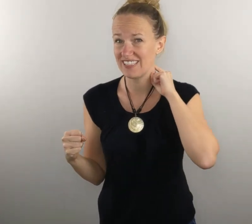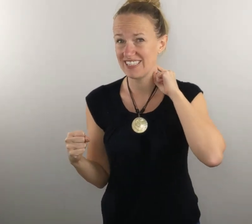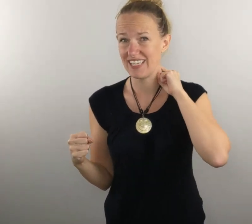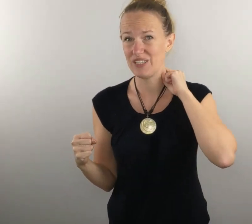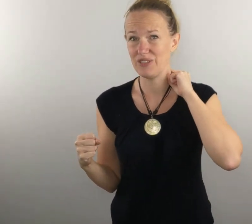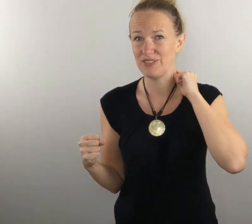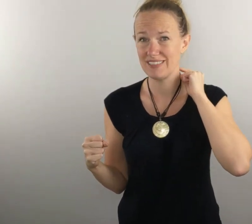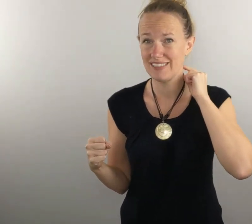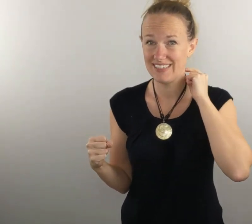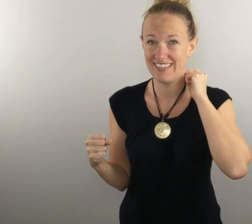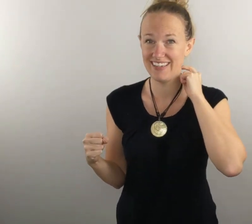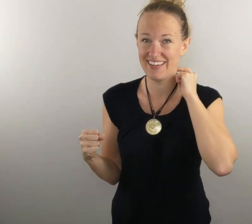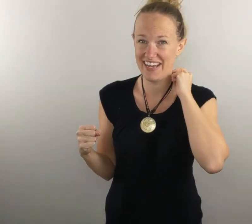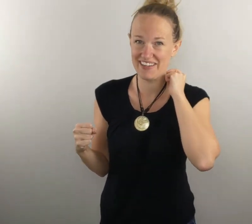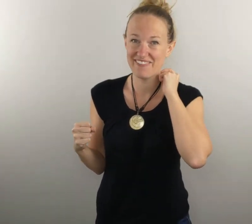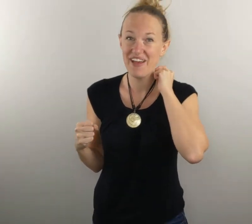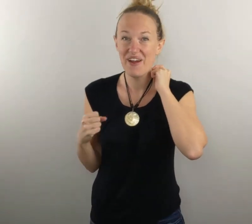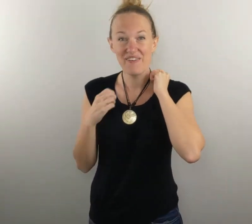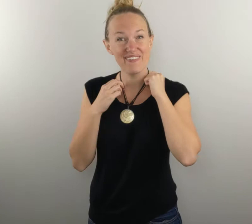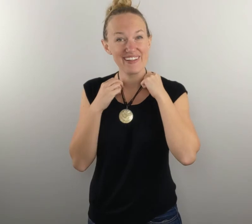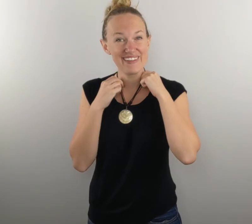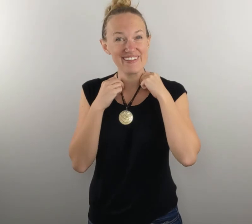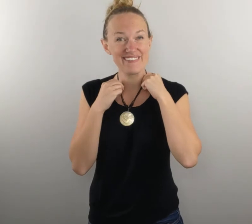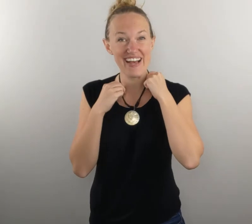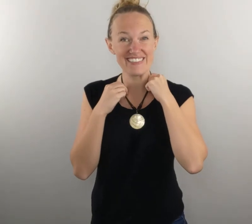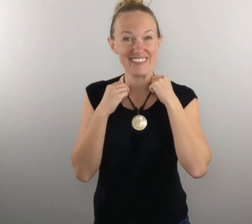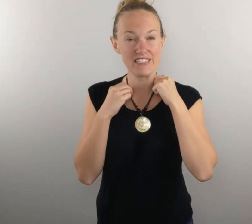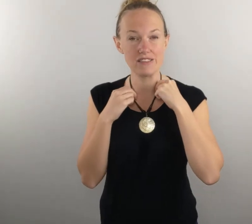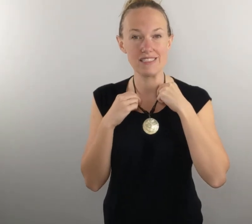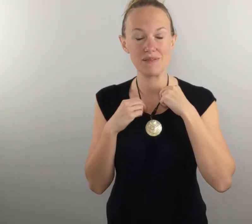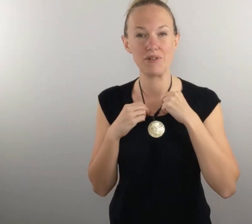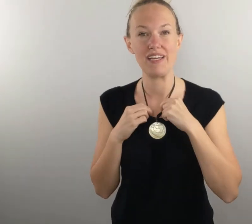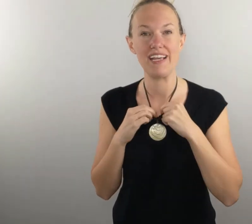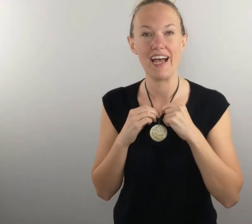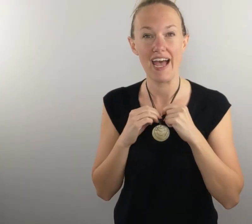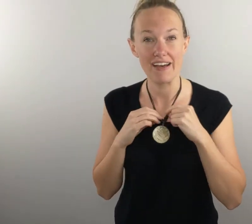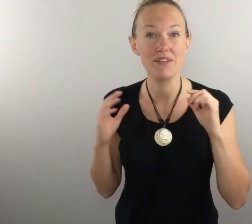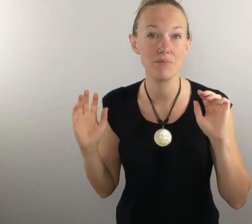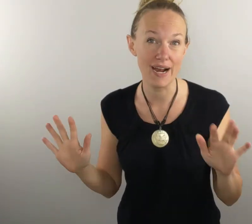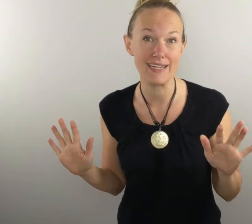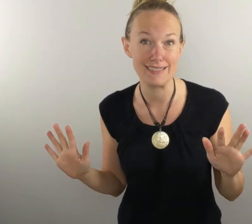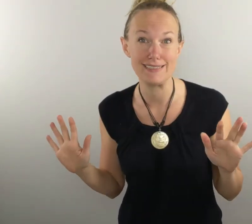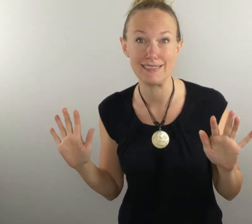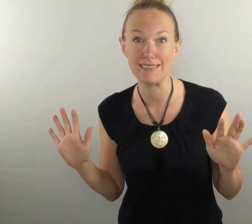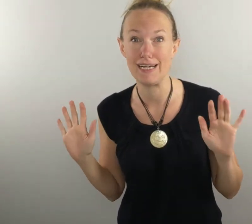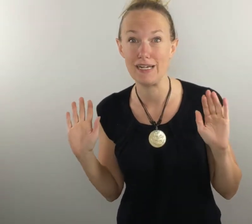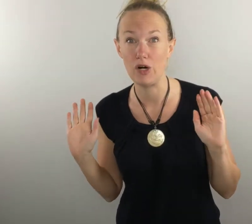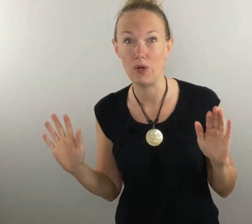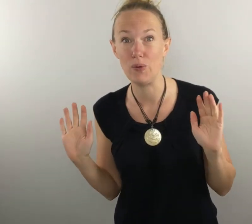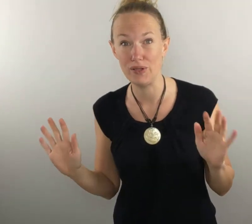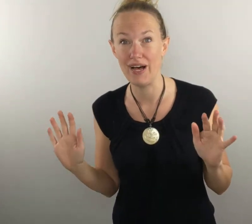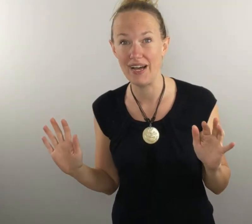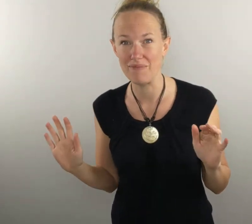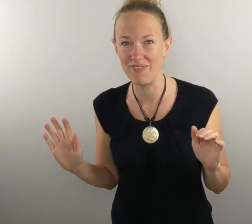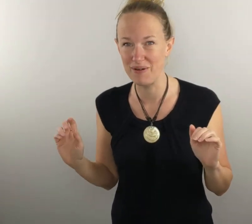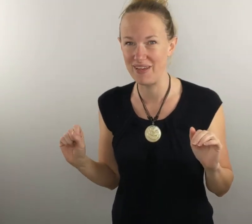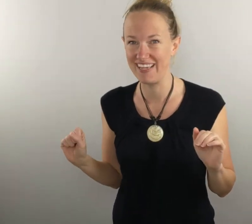assign whose. I'm kind of running a little fast and loose this morning. I haven't practiced this song a whole lot before making